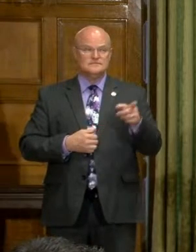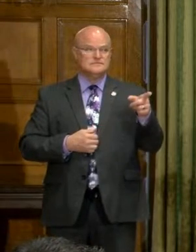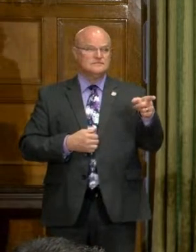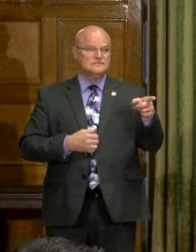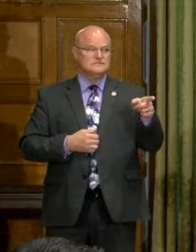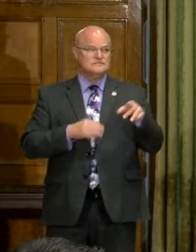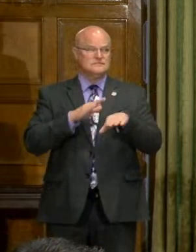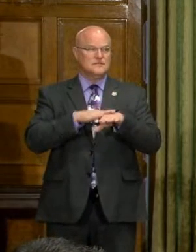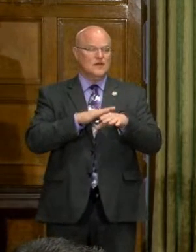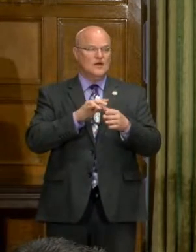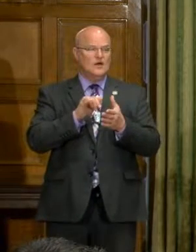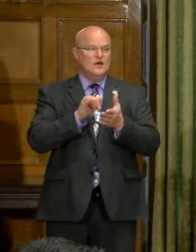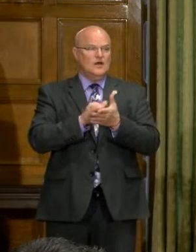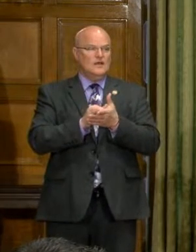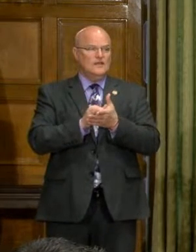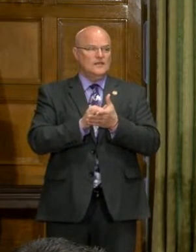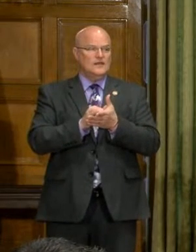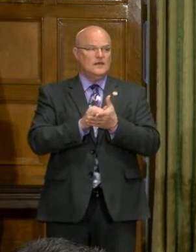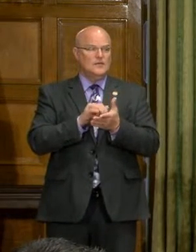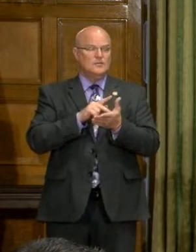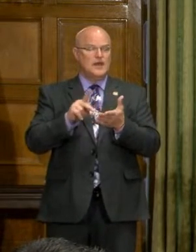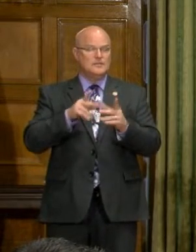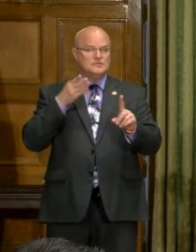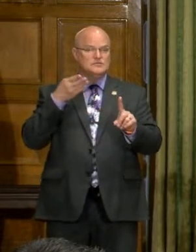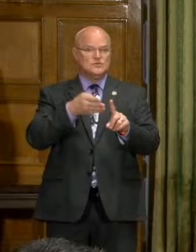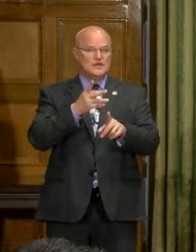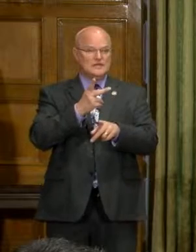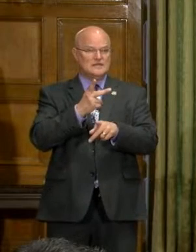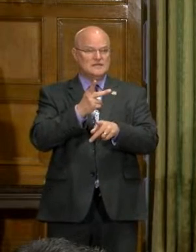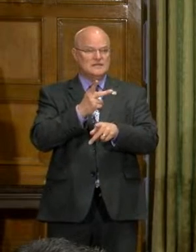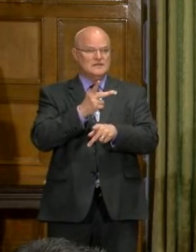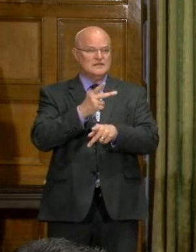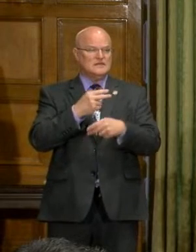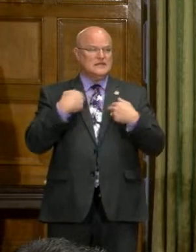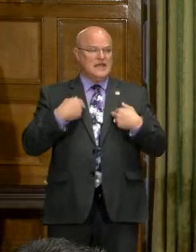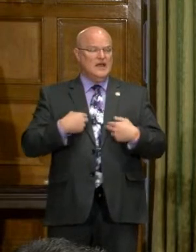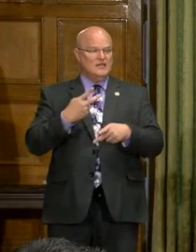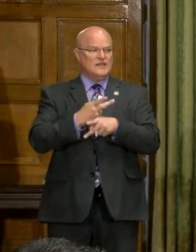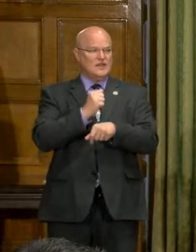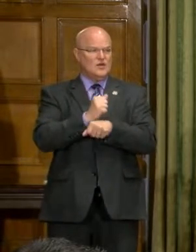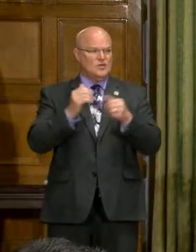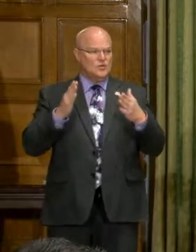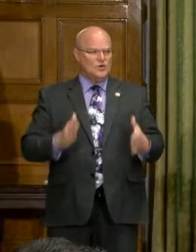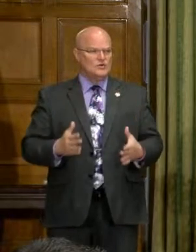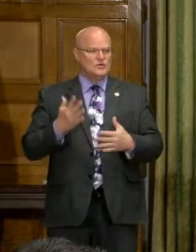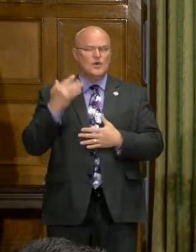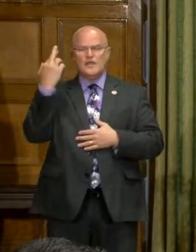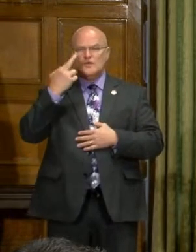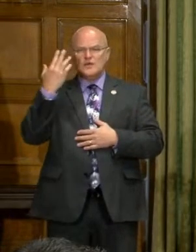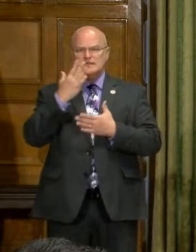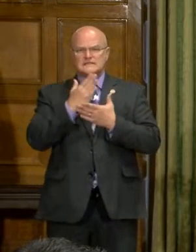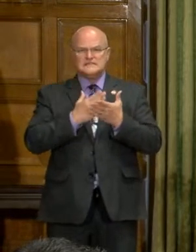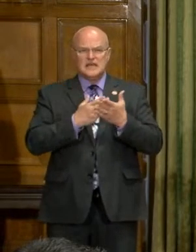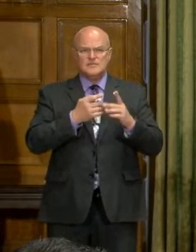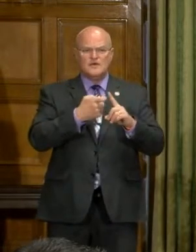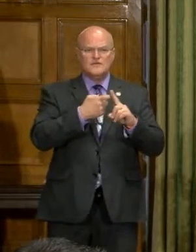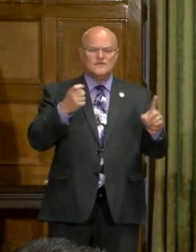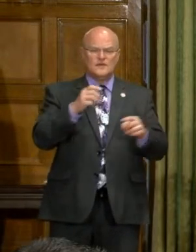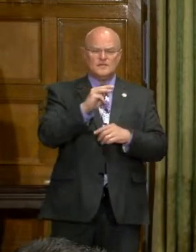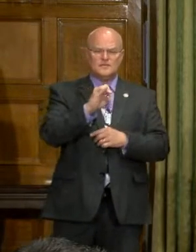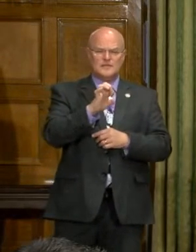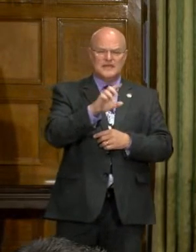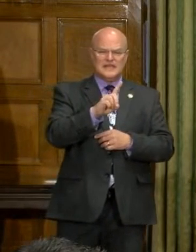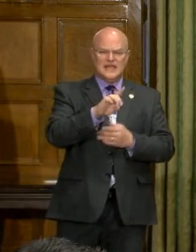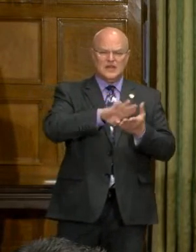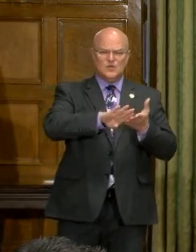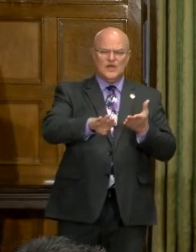On the payments to direct care workers, what's the reason some of it's coming from the Medicaid